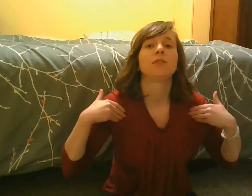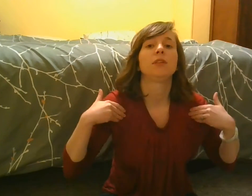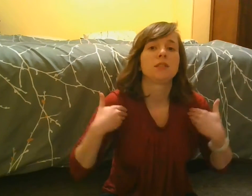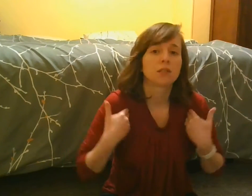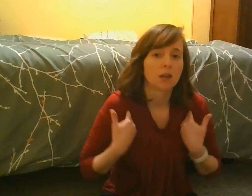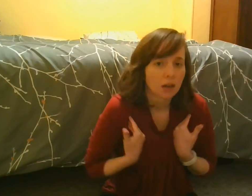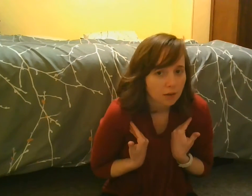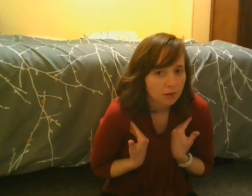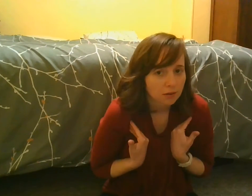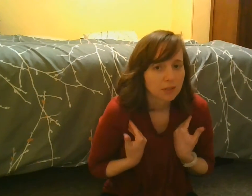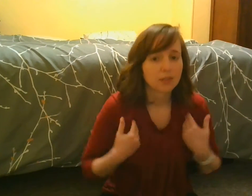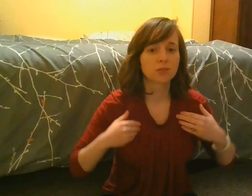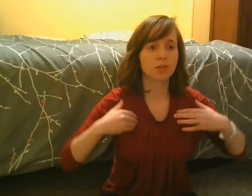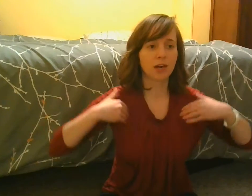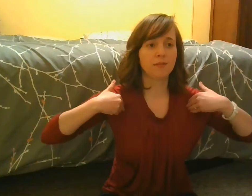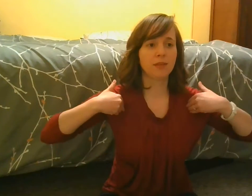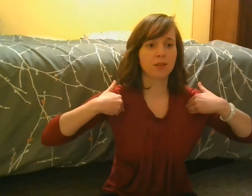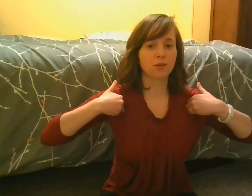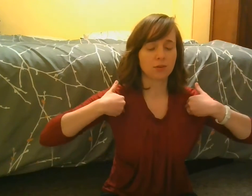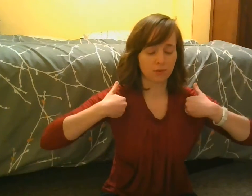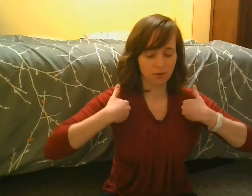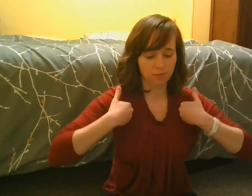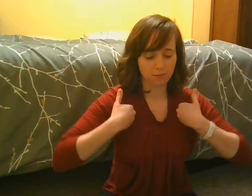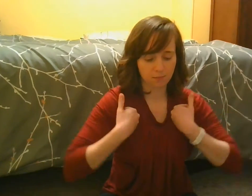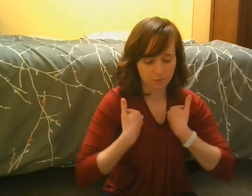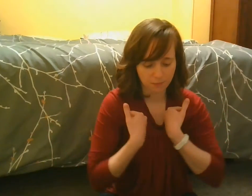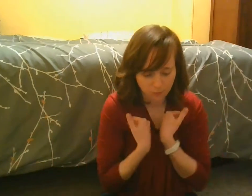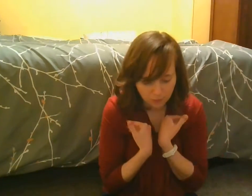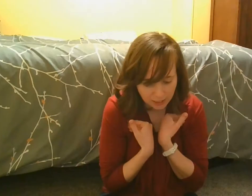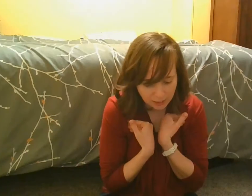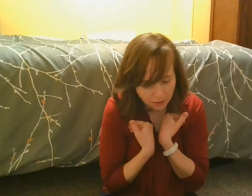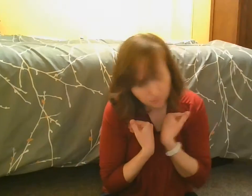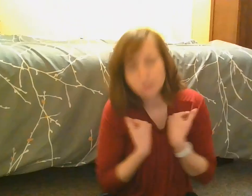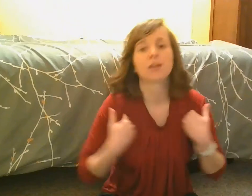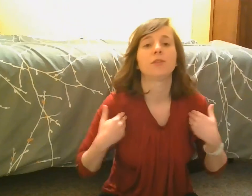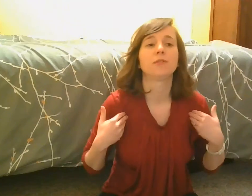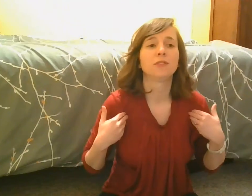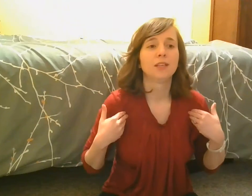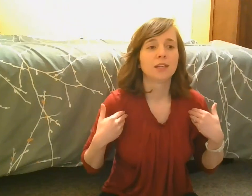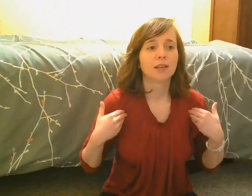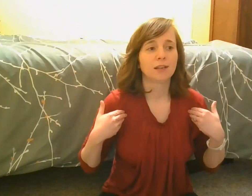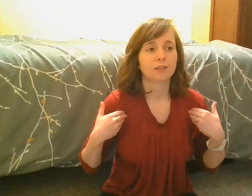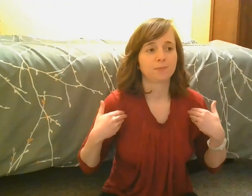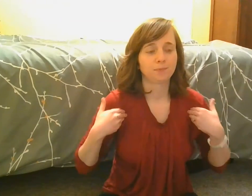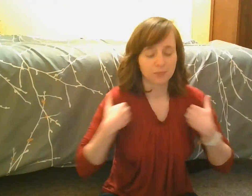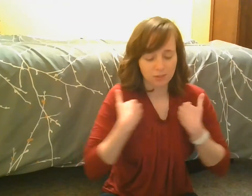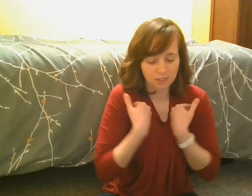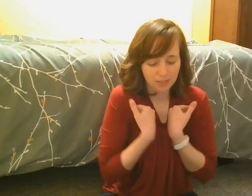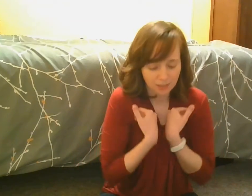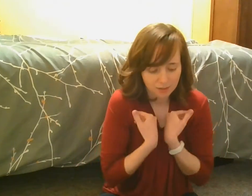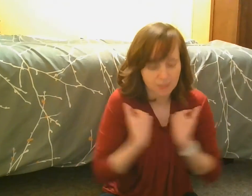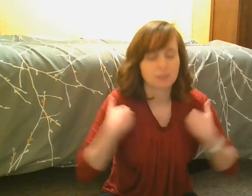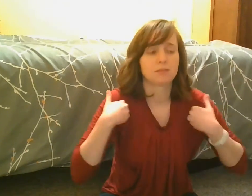feeling tired. So kind of like you're folding in on yourself. So you just kind of like, I'm